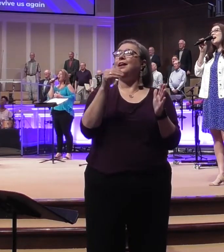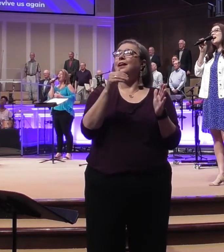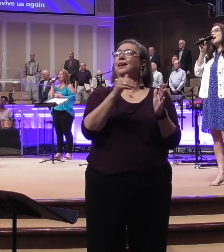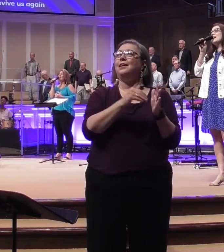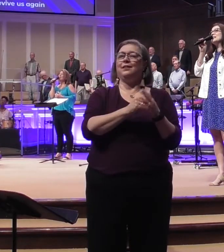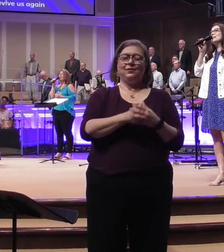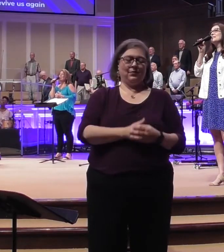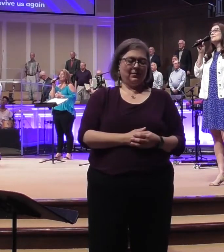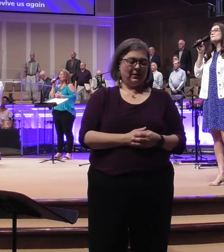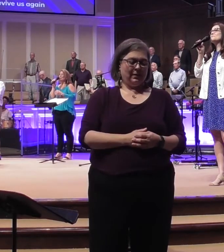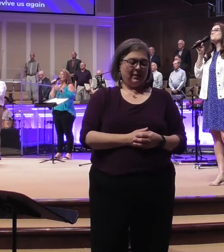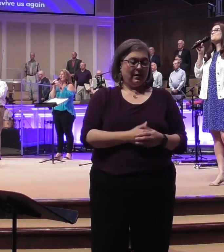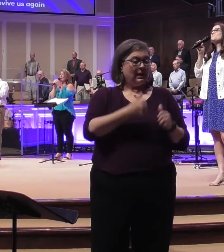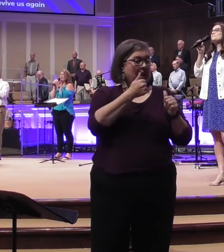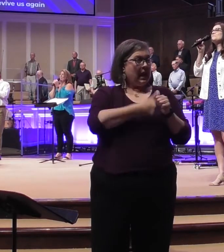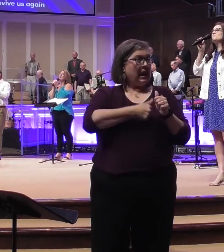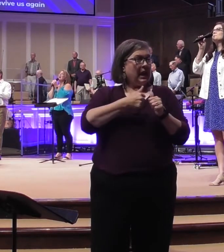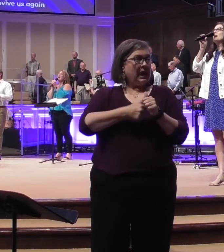again.